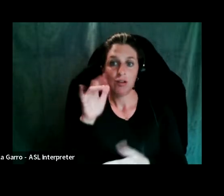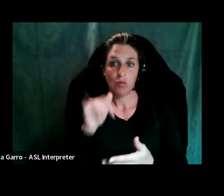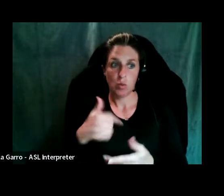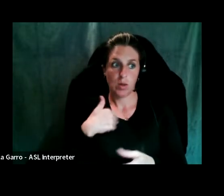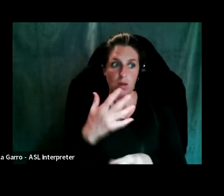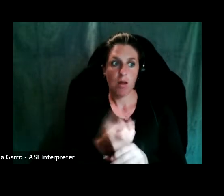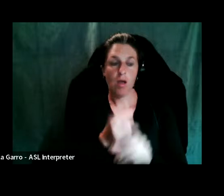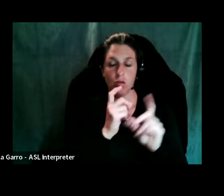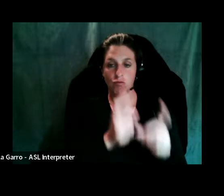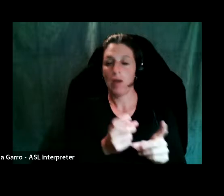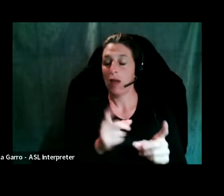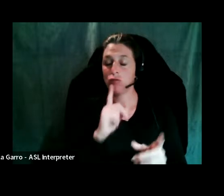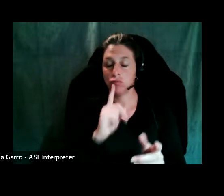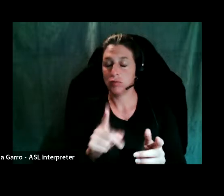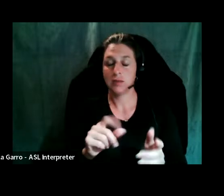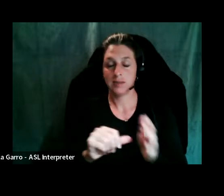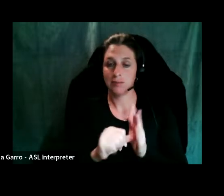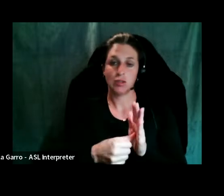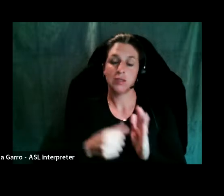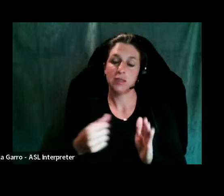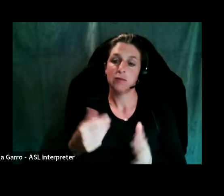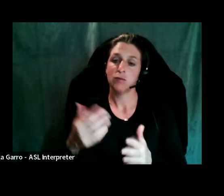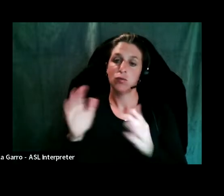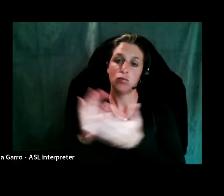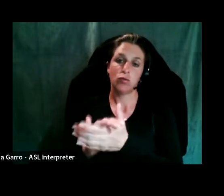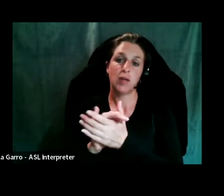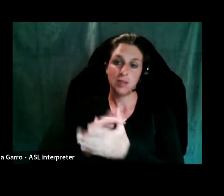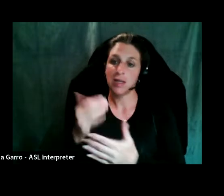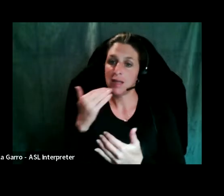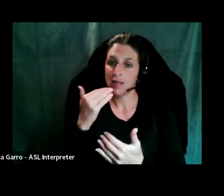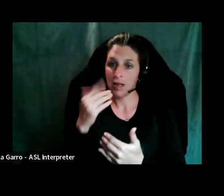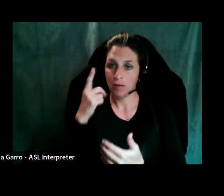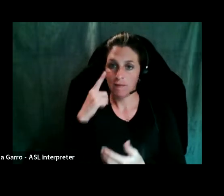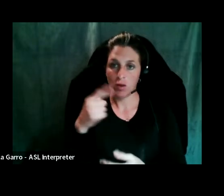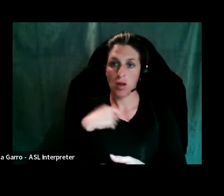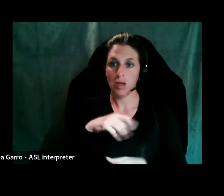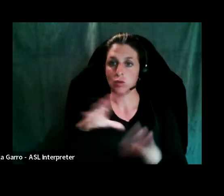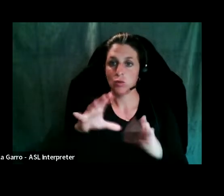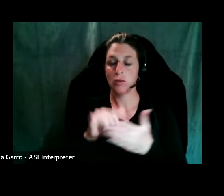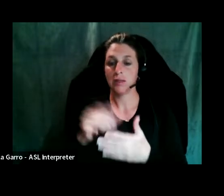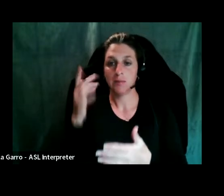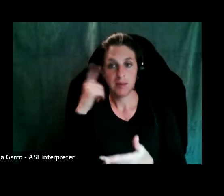So congrats and thank you for us to do this, because I think it's critical.